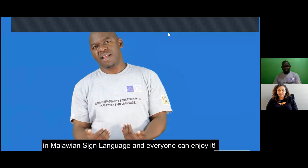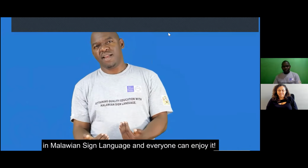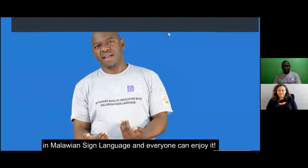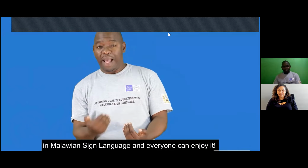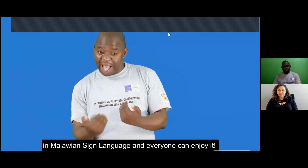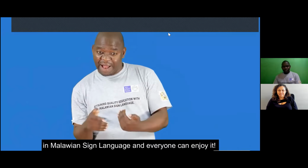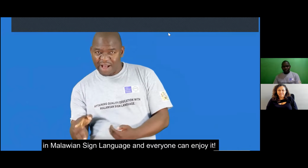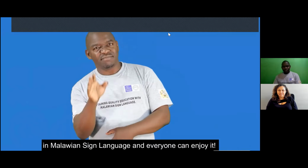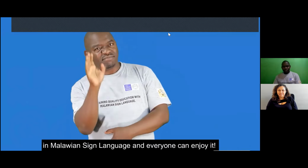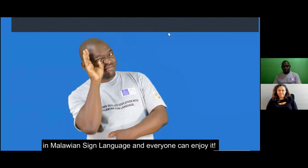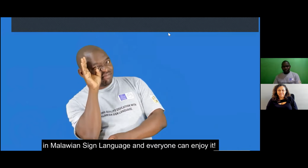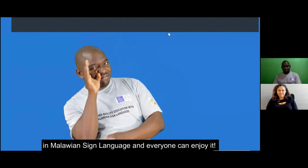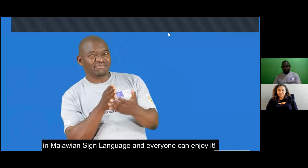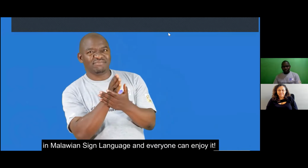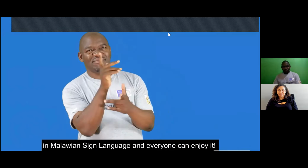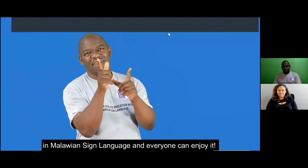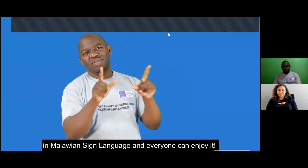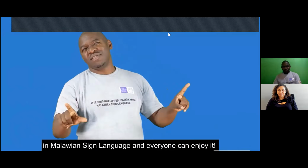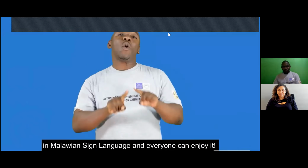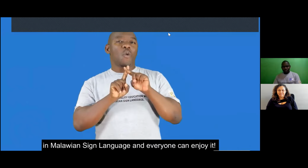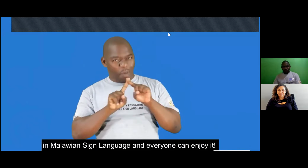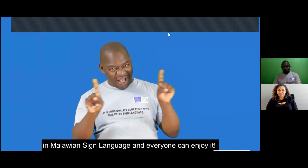can enjoy it.